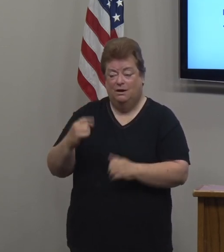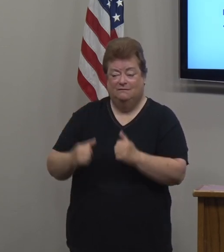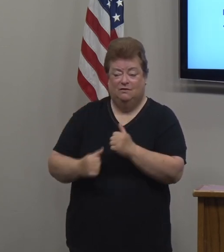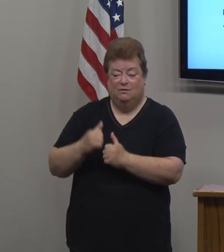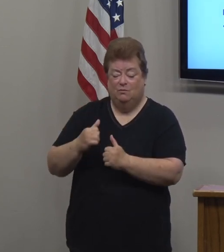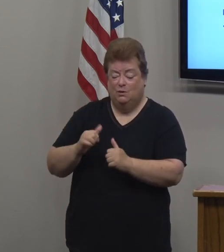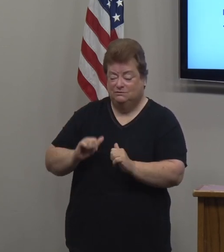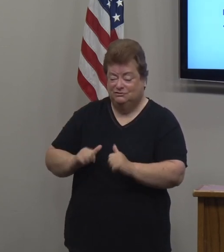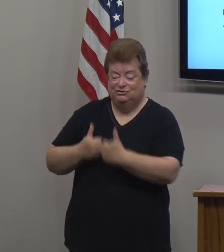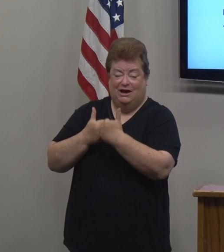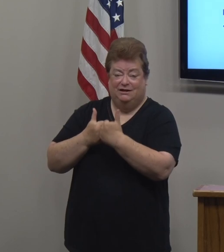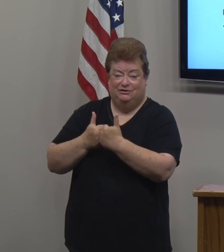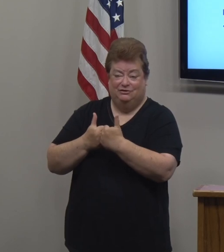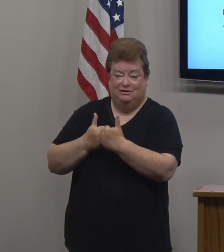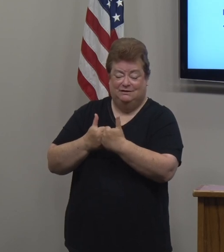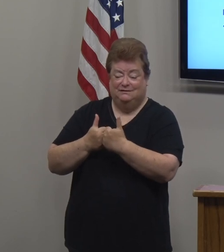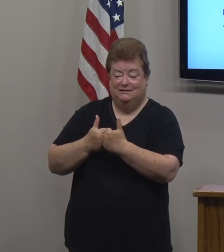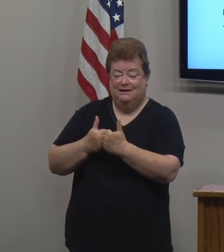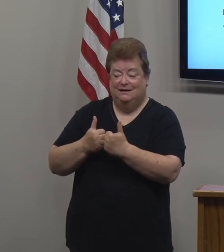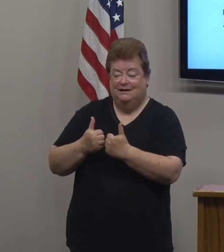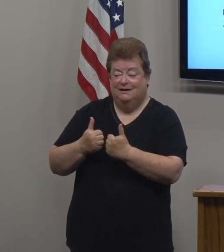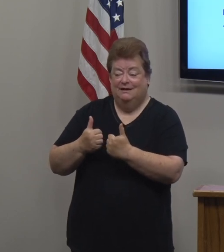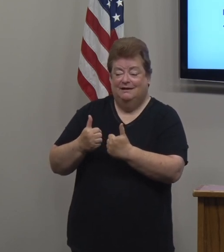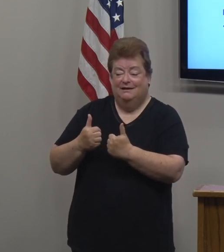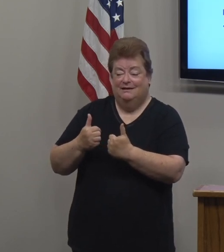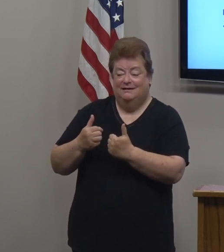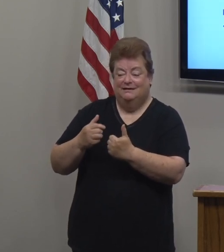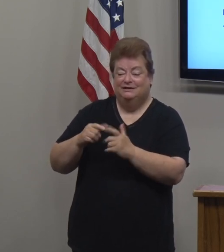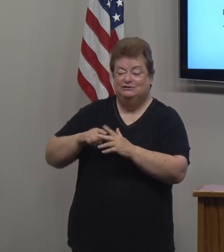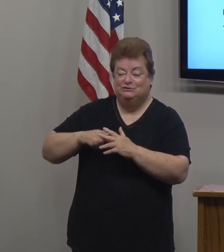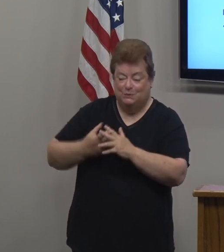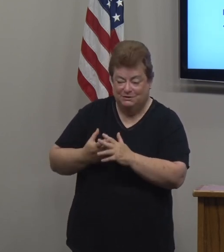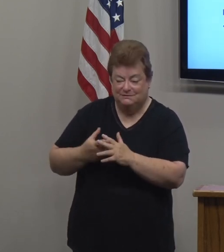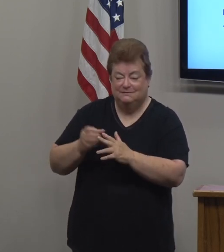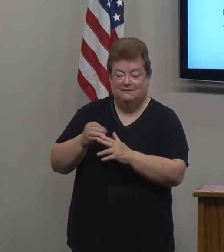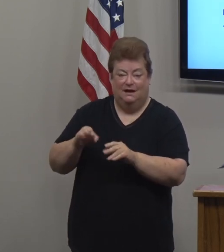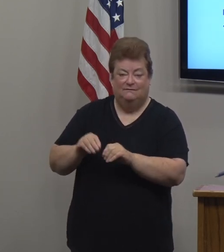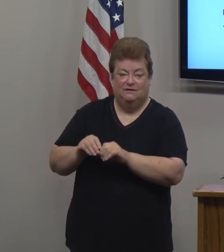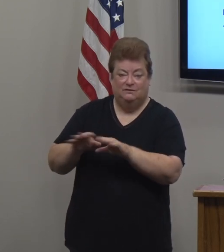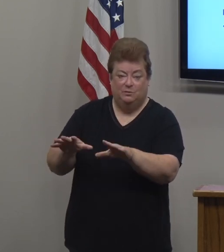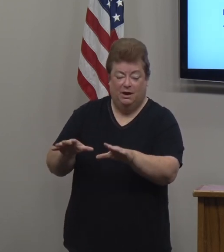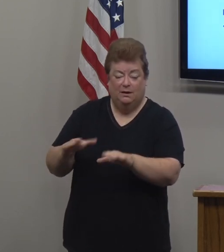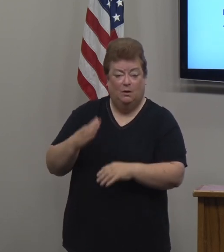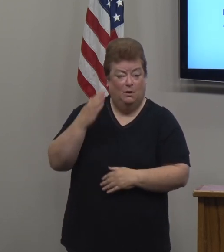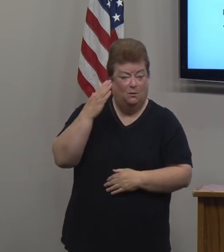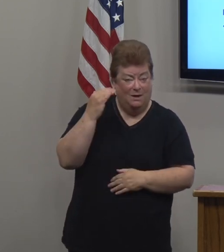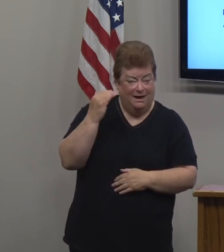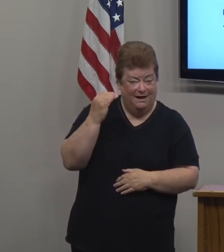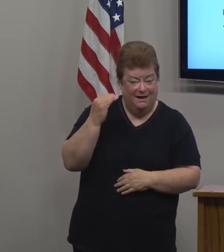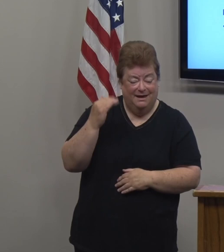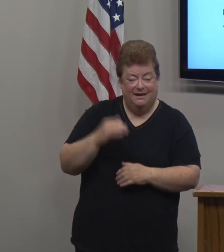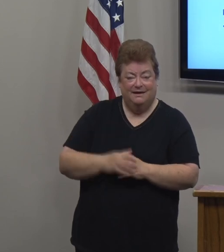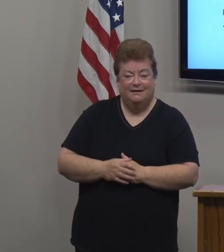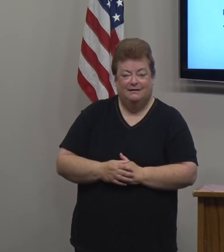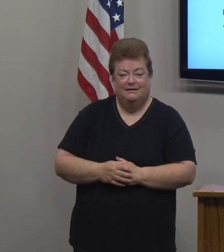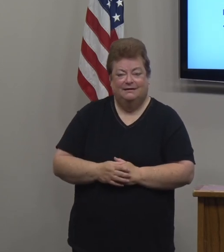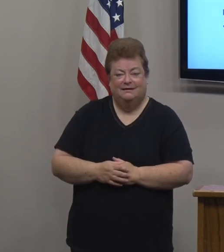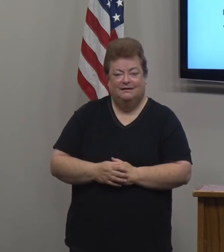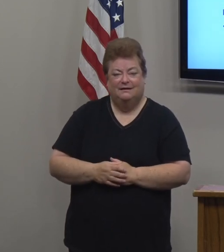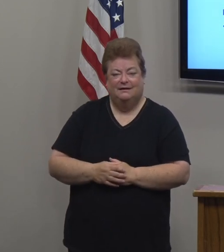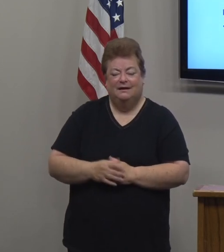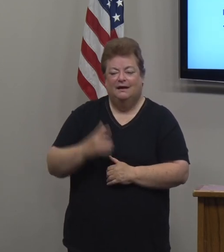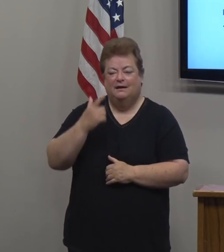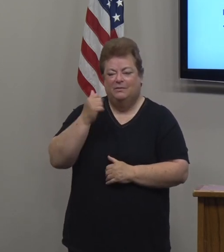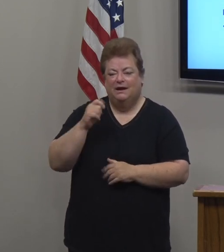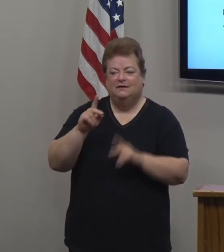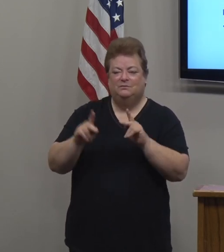challenging sources and likely sources of spread of COVID-19. Why? Because people